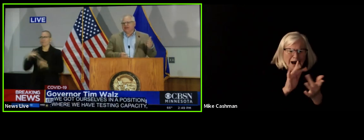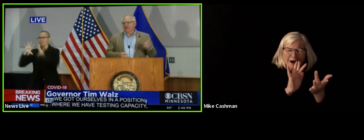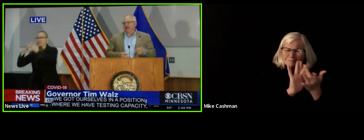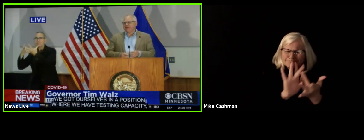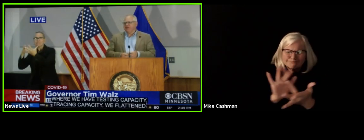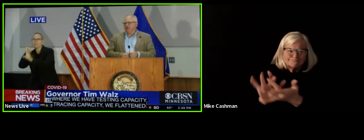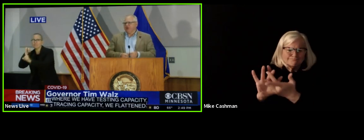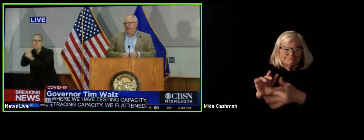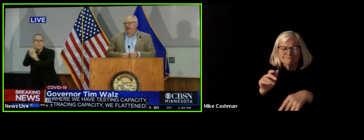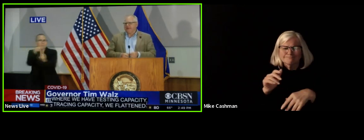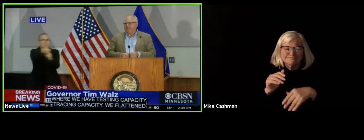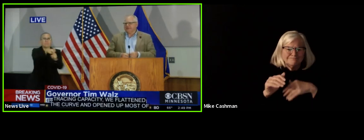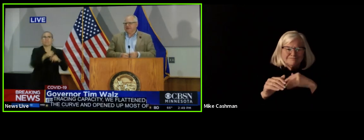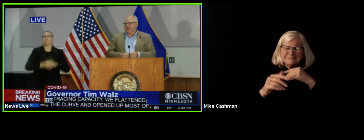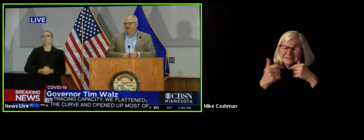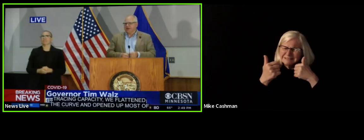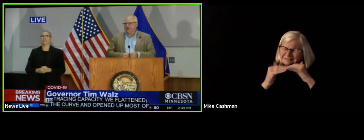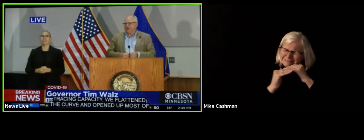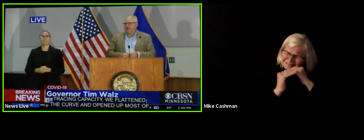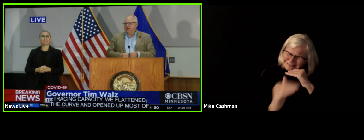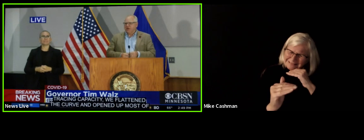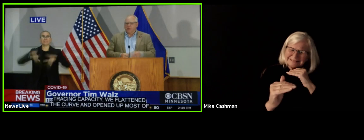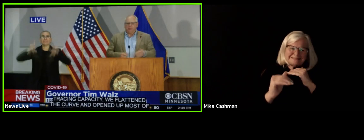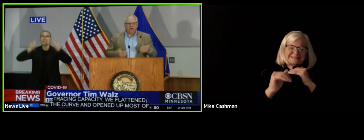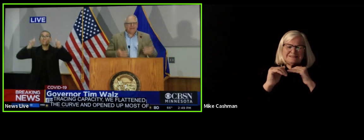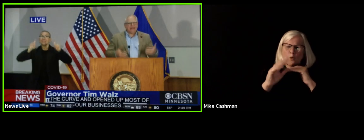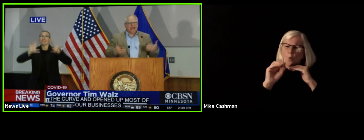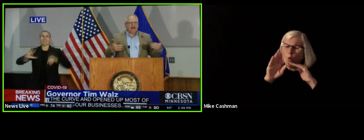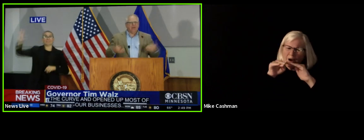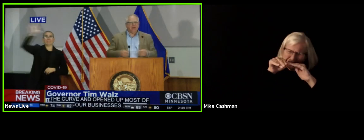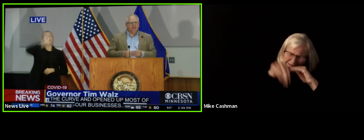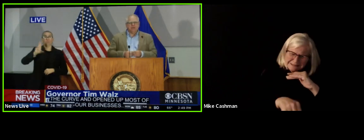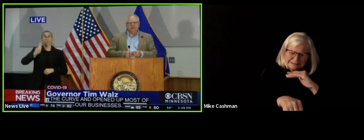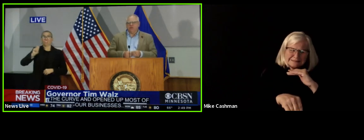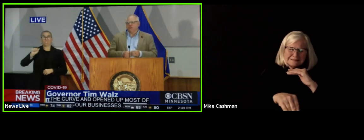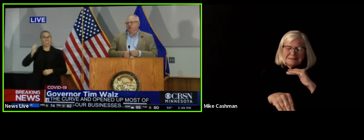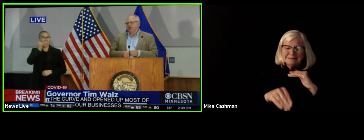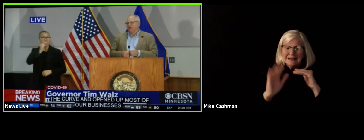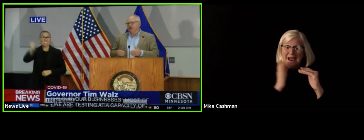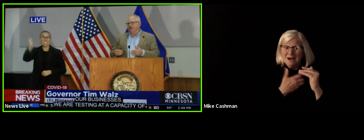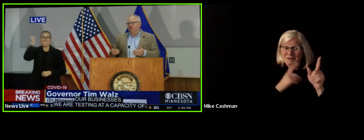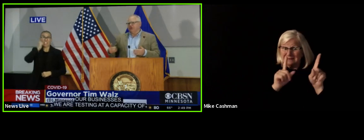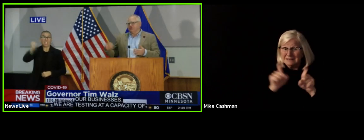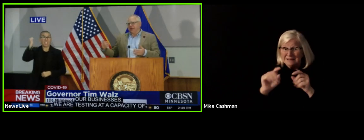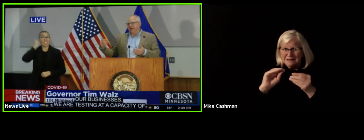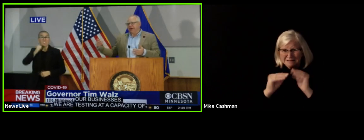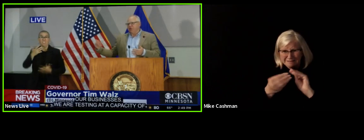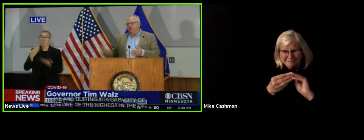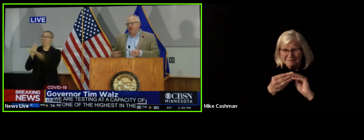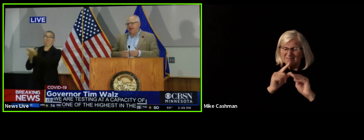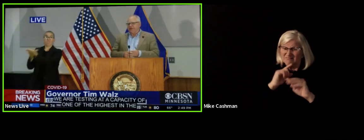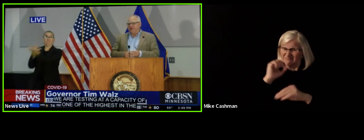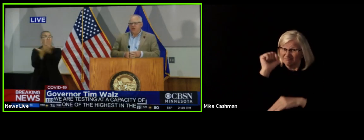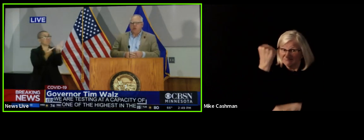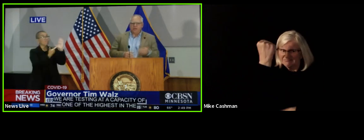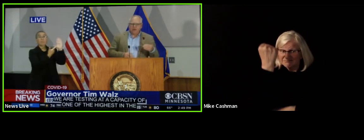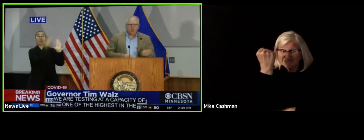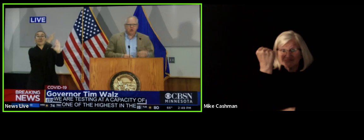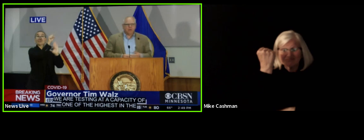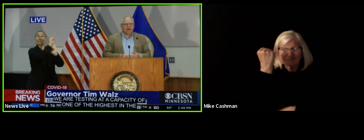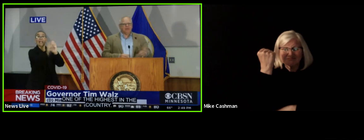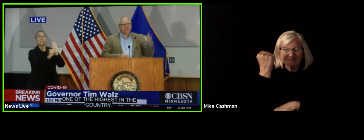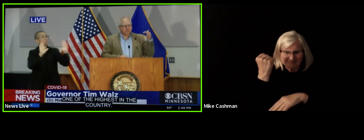at a capacity of one of the highest in the country. We're putting data out there that is being used across the country to understand how we track this. We